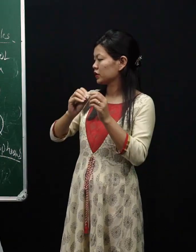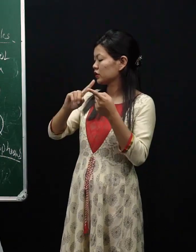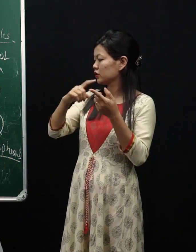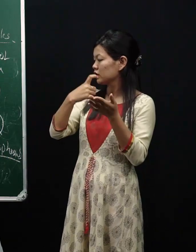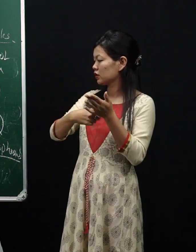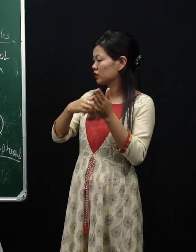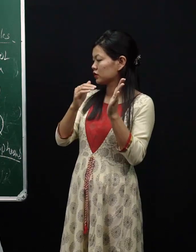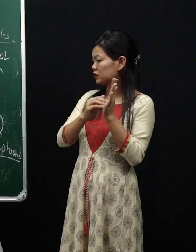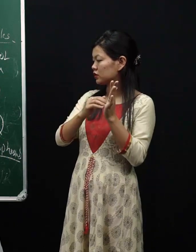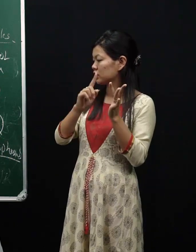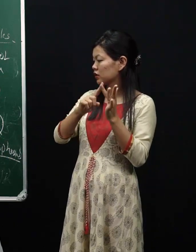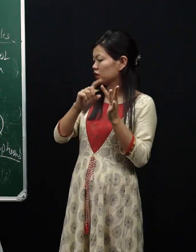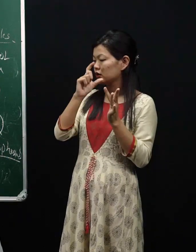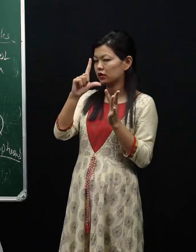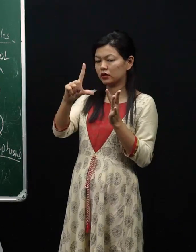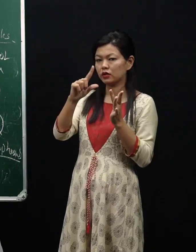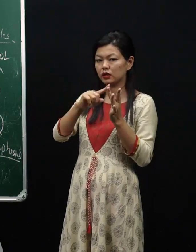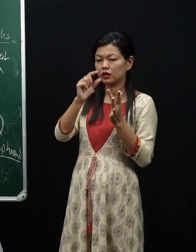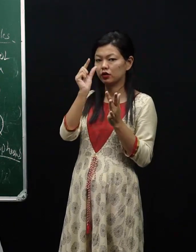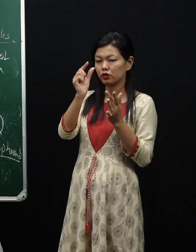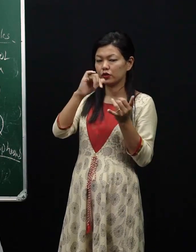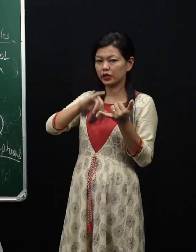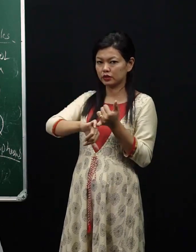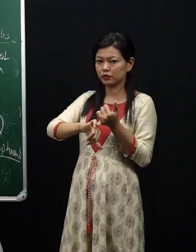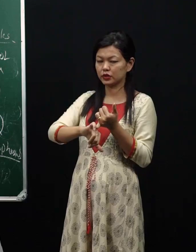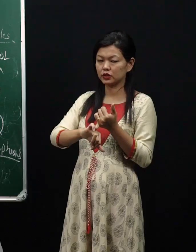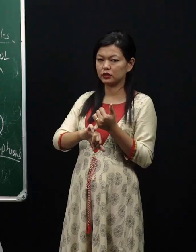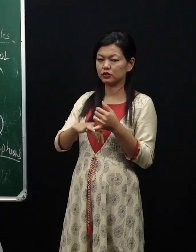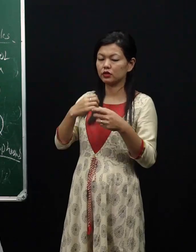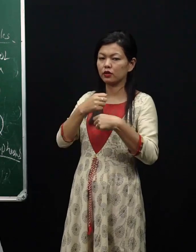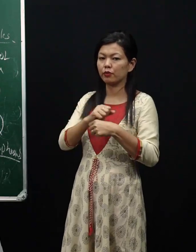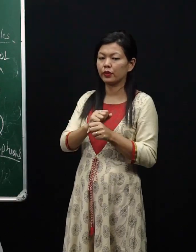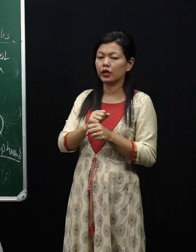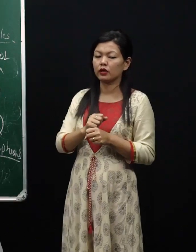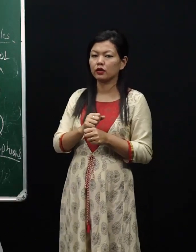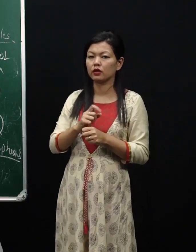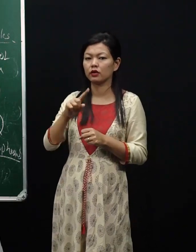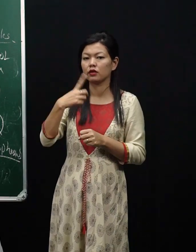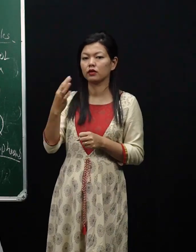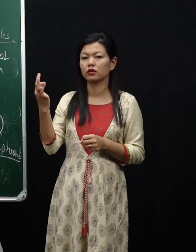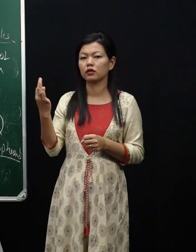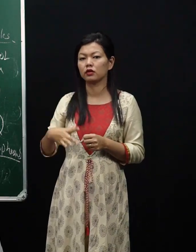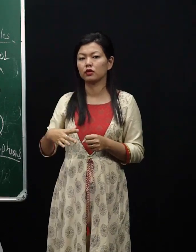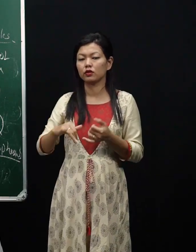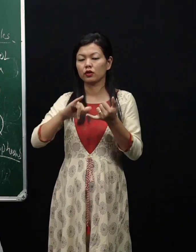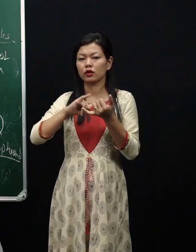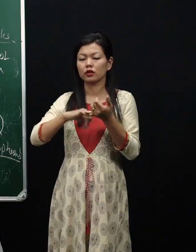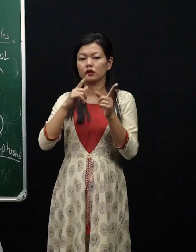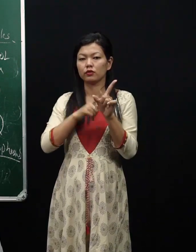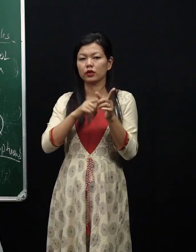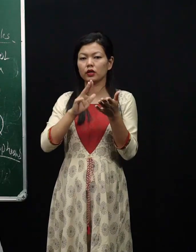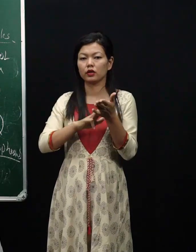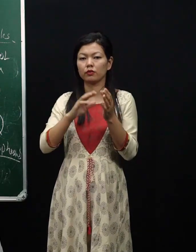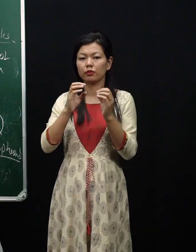Berzelius, okay, so, you can just mark their name in the textbook, okay? So now Berzelius came, and then after